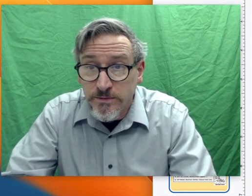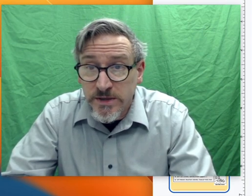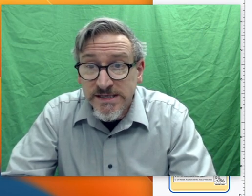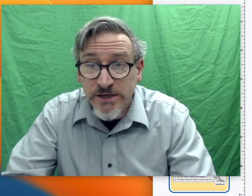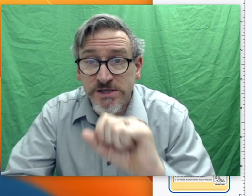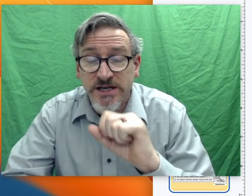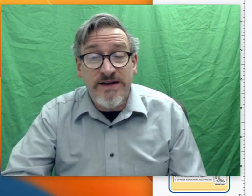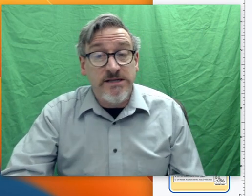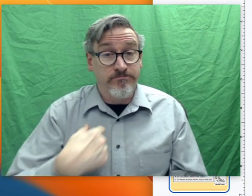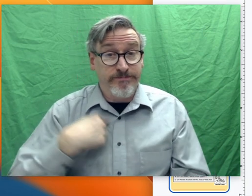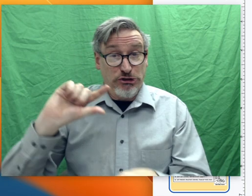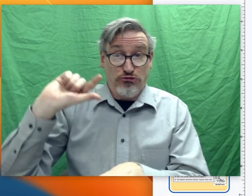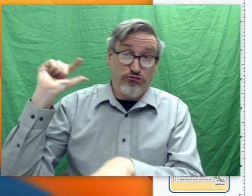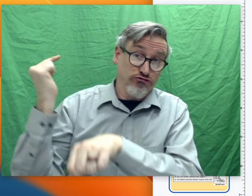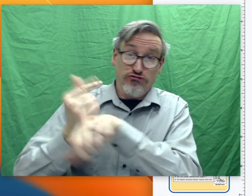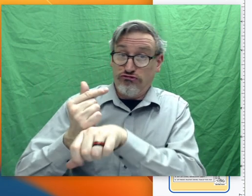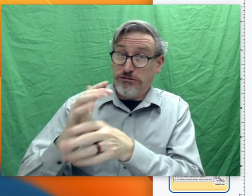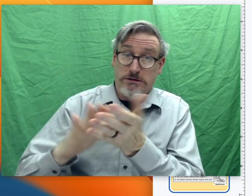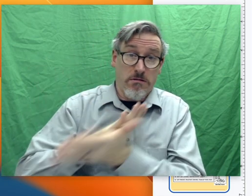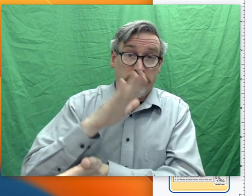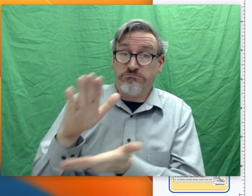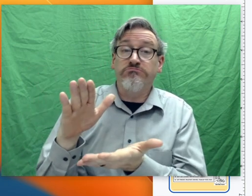So, sequencing events.